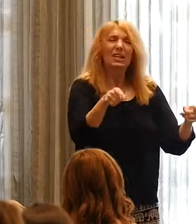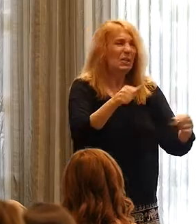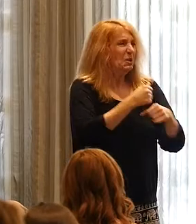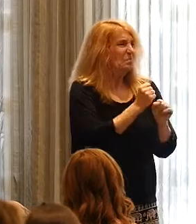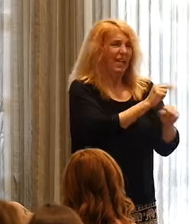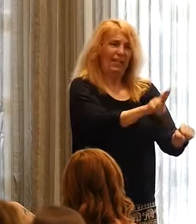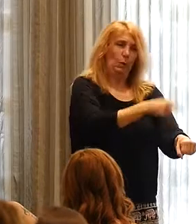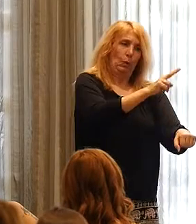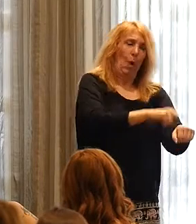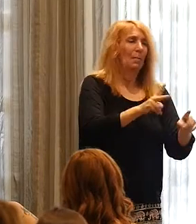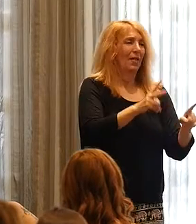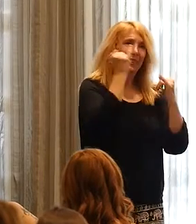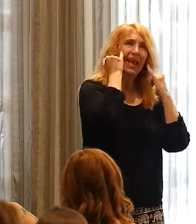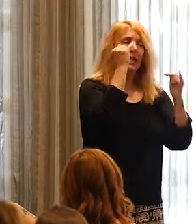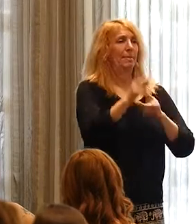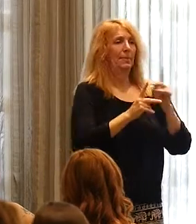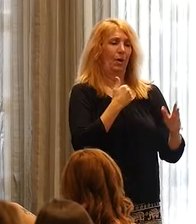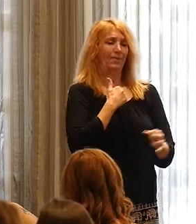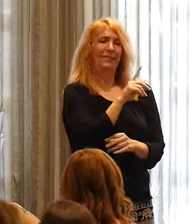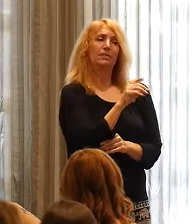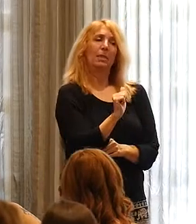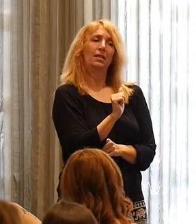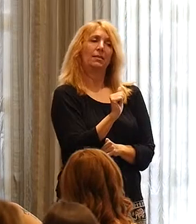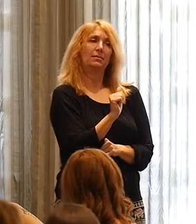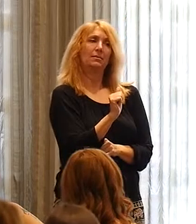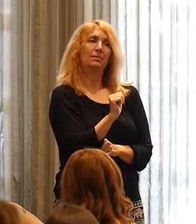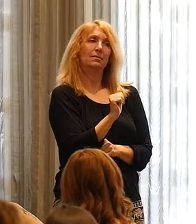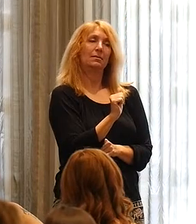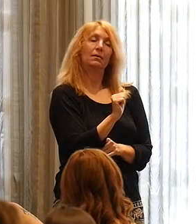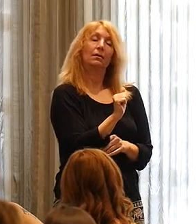normalizes the idea that people with disabilities